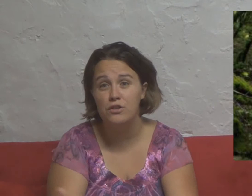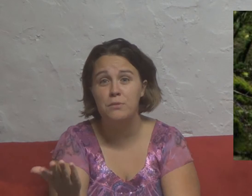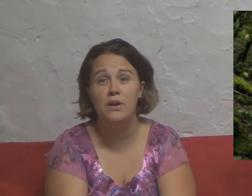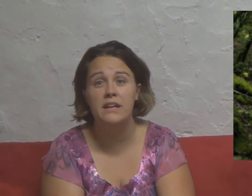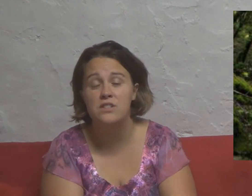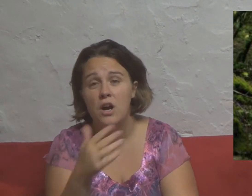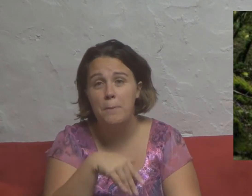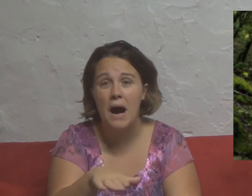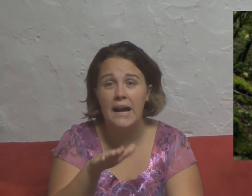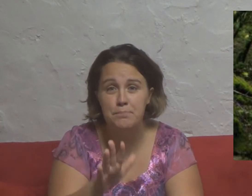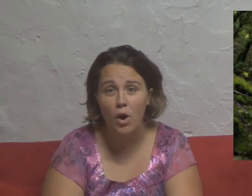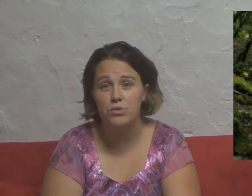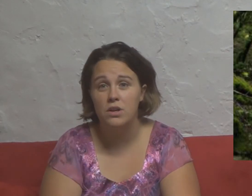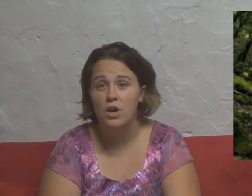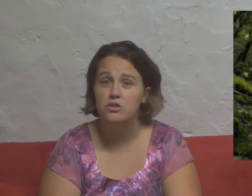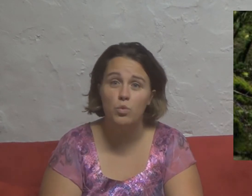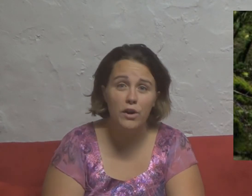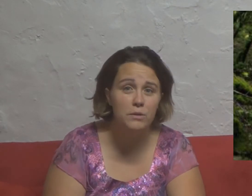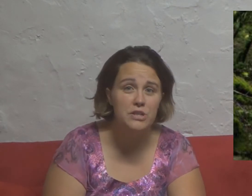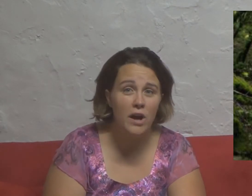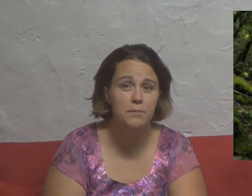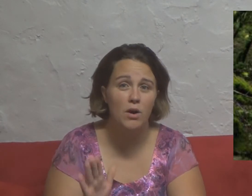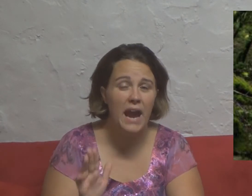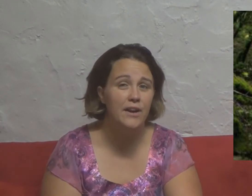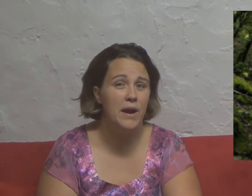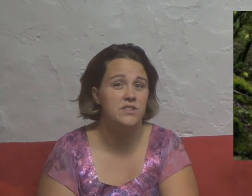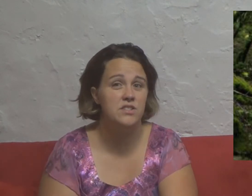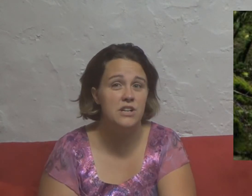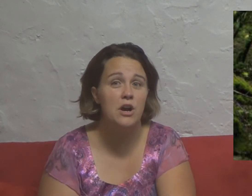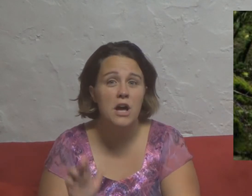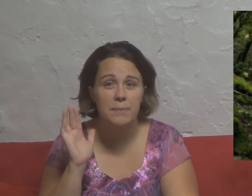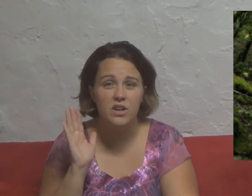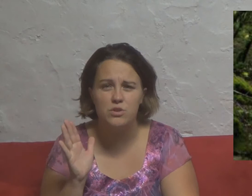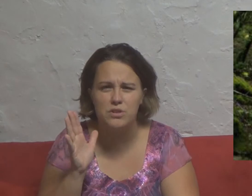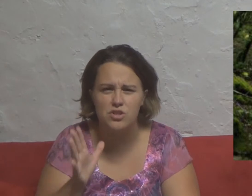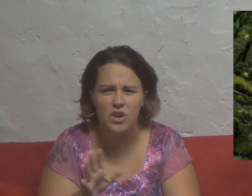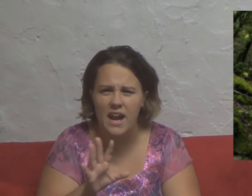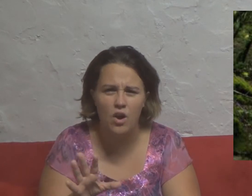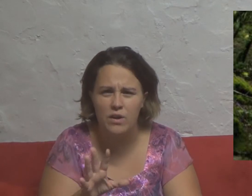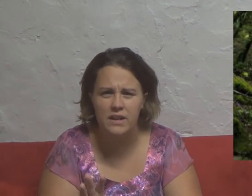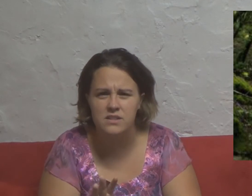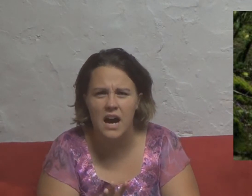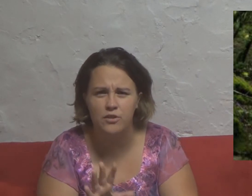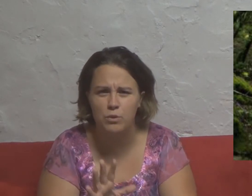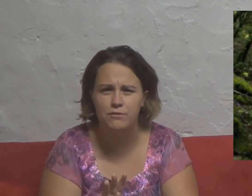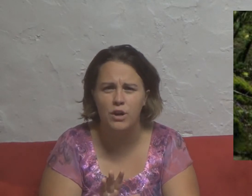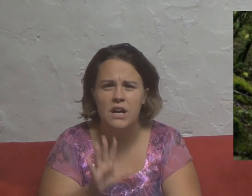other communities by boat. So we're going to be talking about cataracts this year because there were certain areas on the river